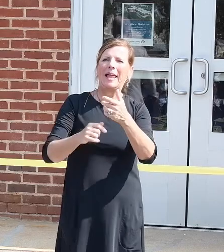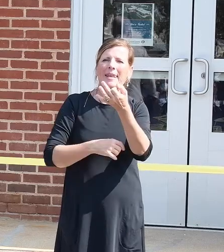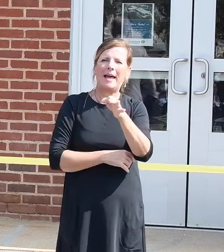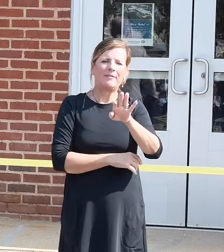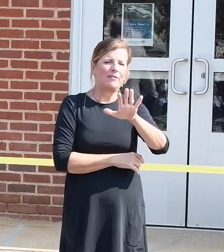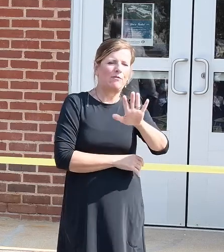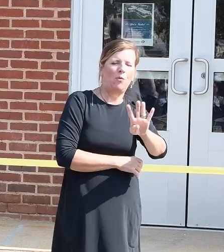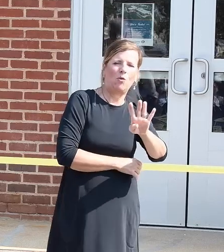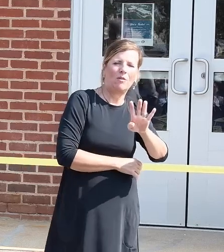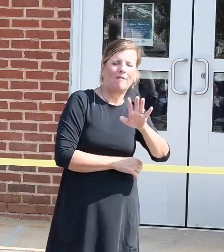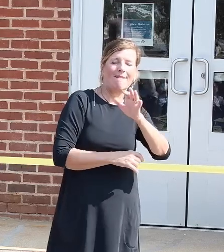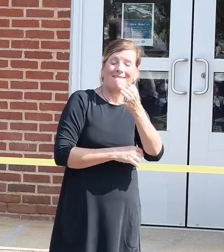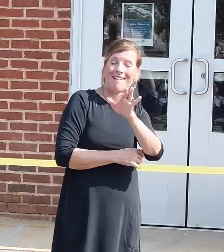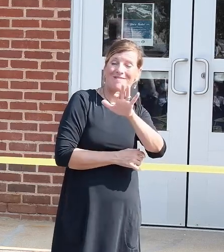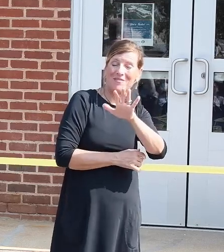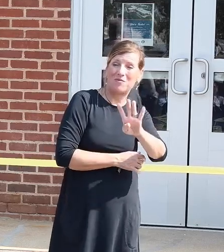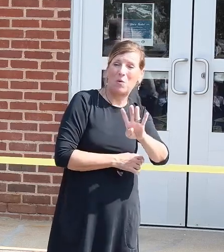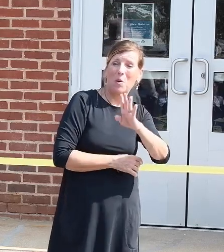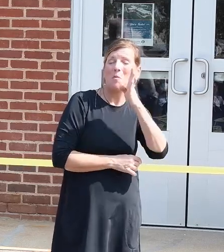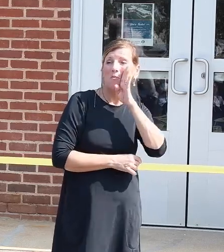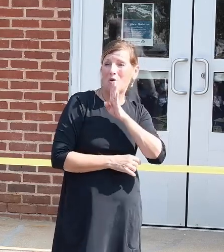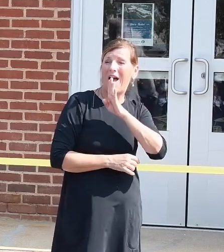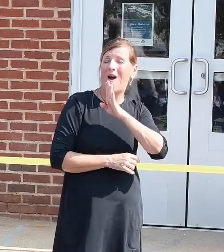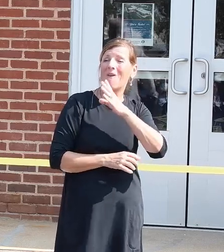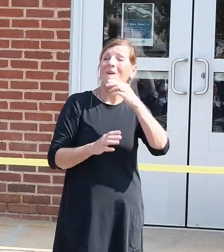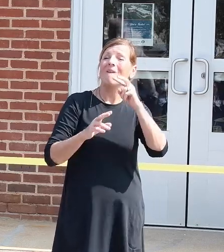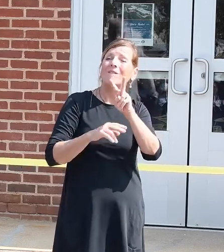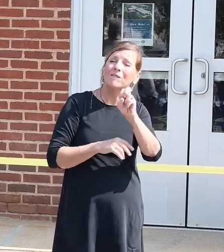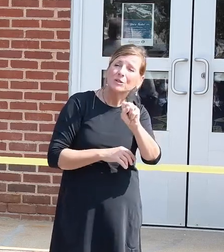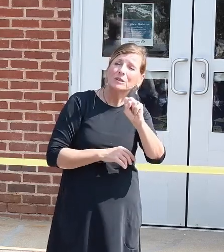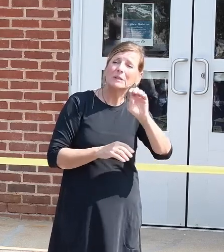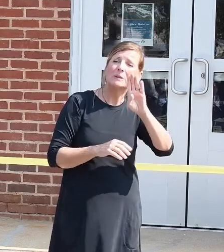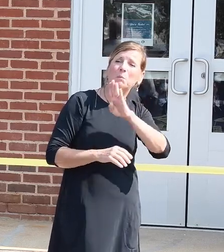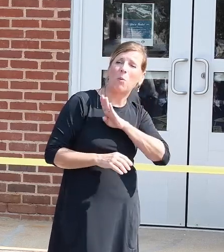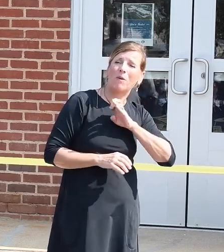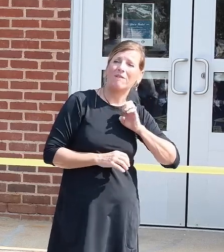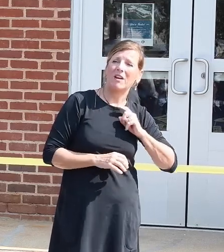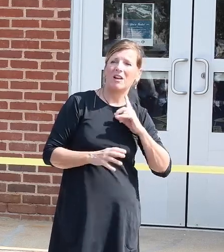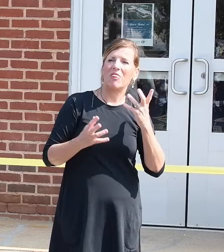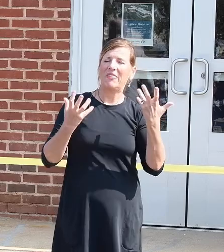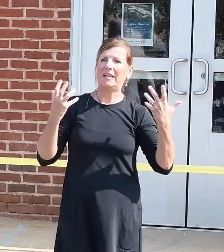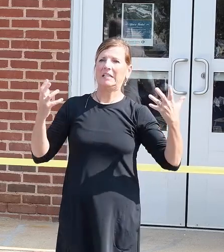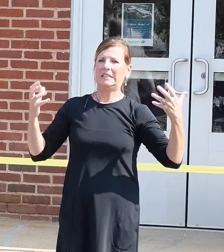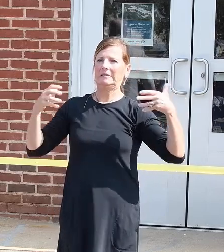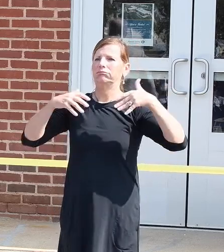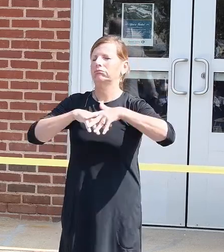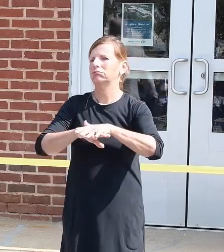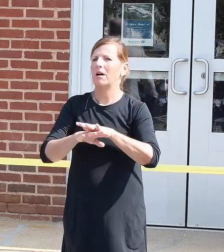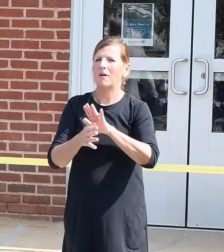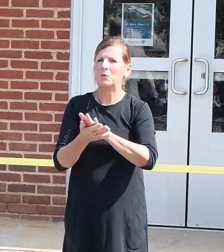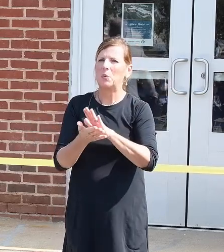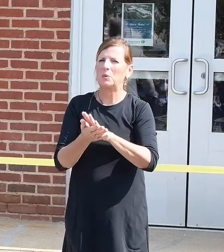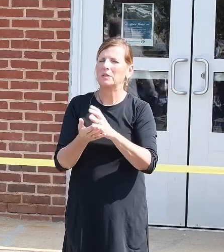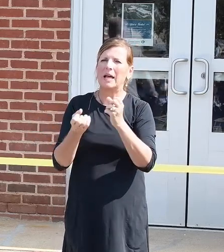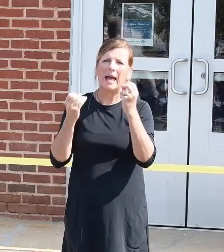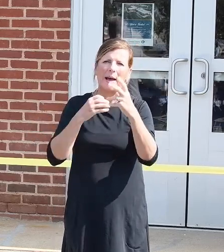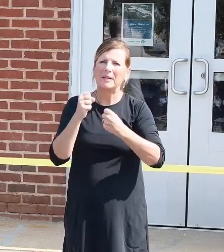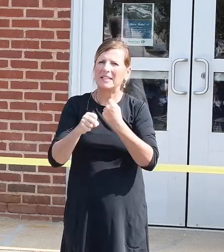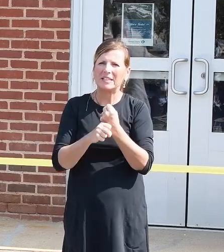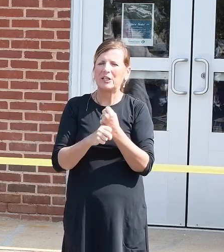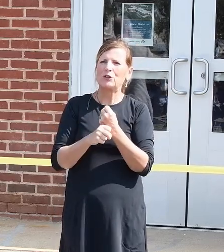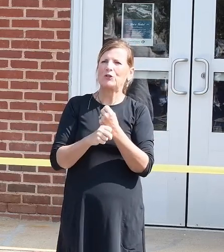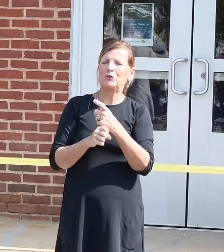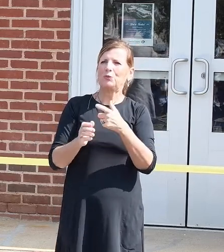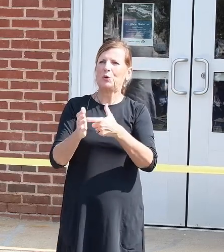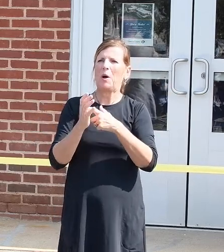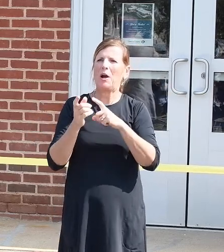Brown versus Board of Education, the integration of schools, and think how many years it took for us to get where we need to